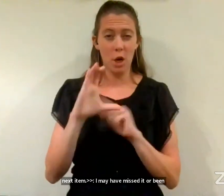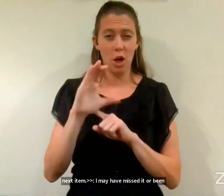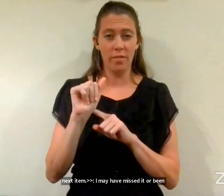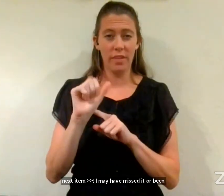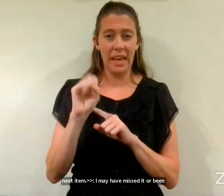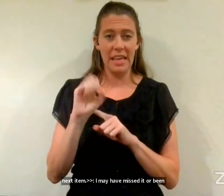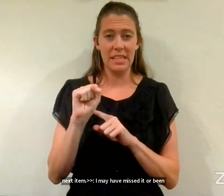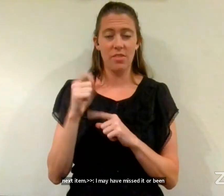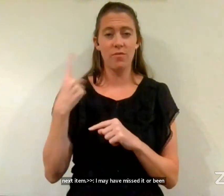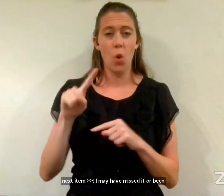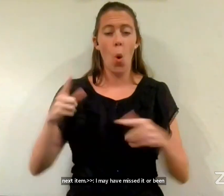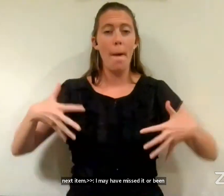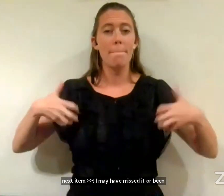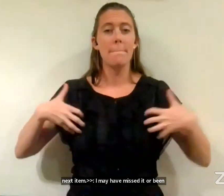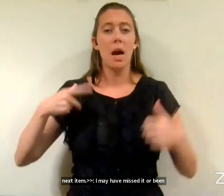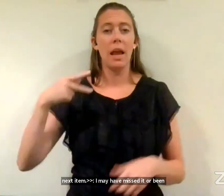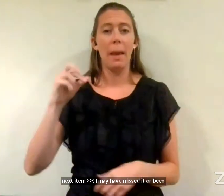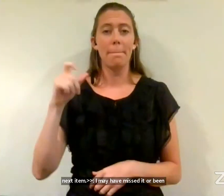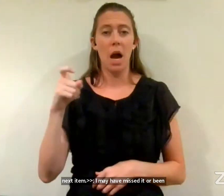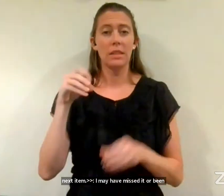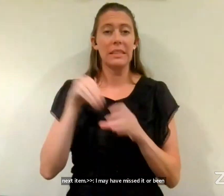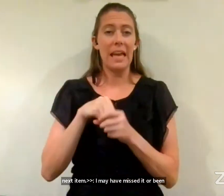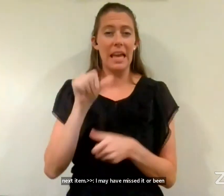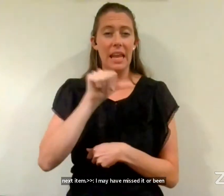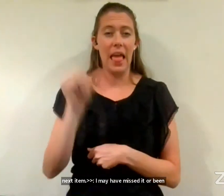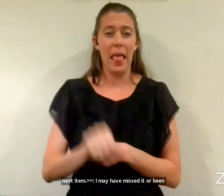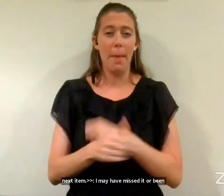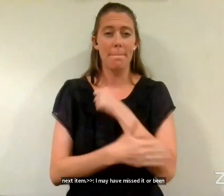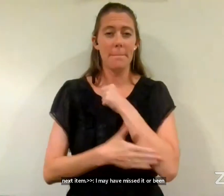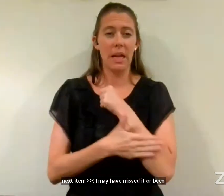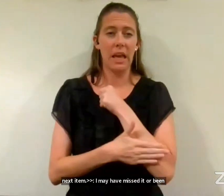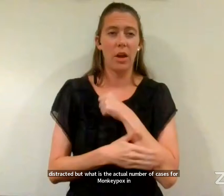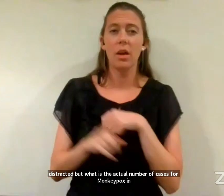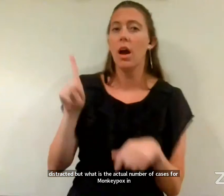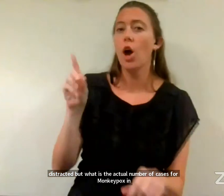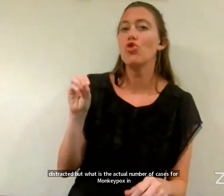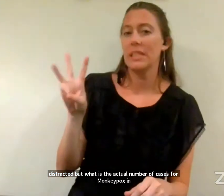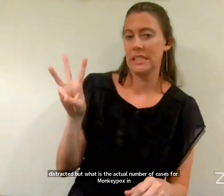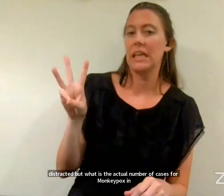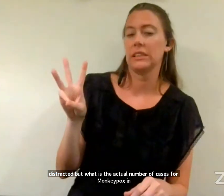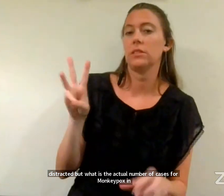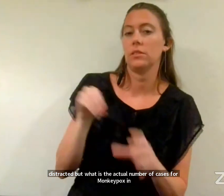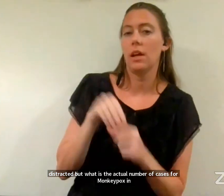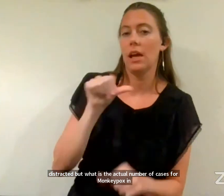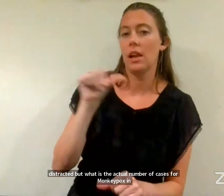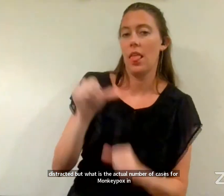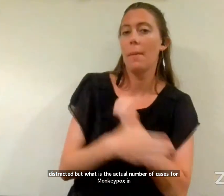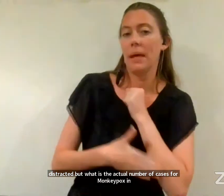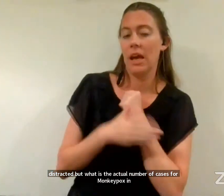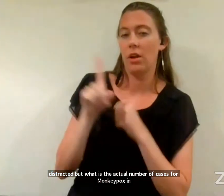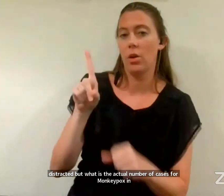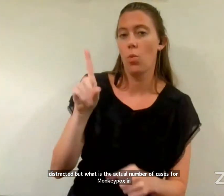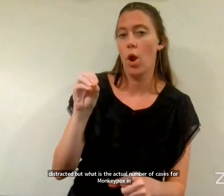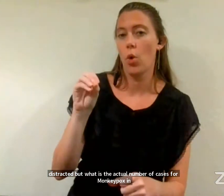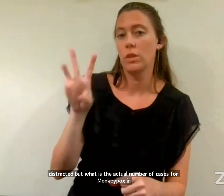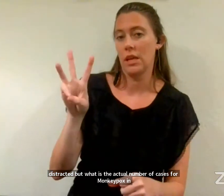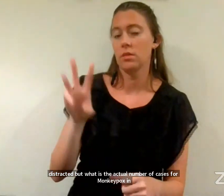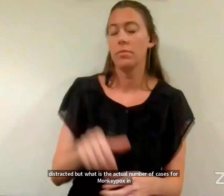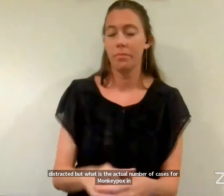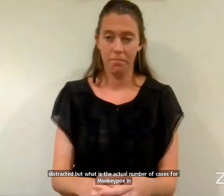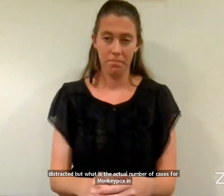County? Well, that was 106, Greg, Okay, from my notes. thank you.